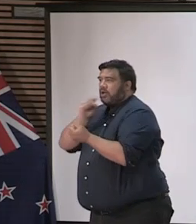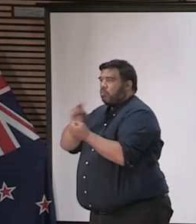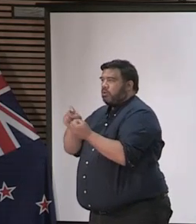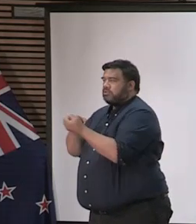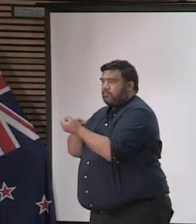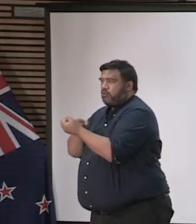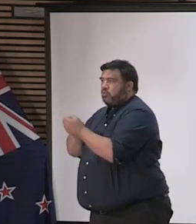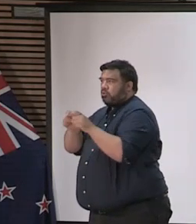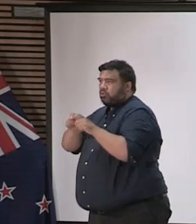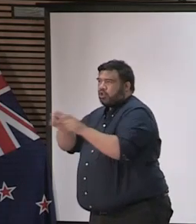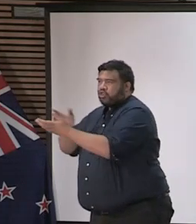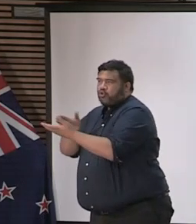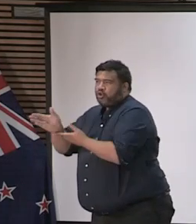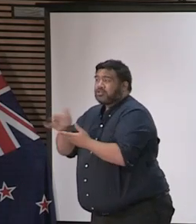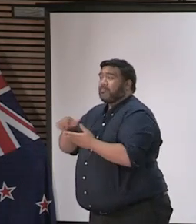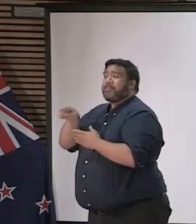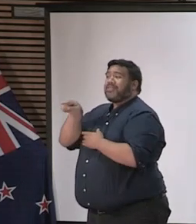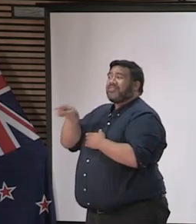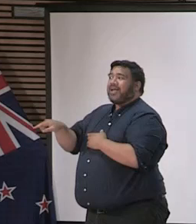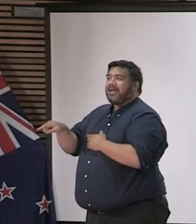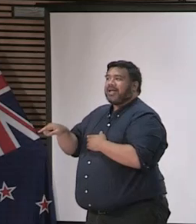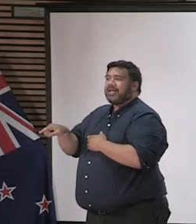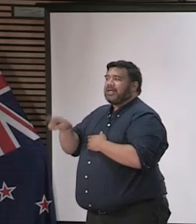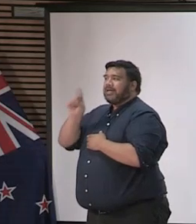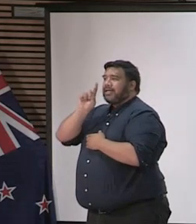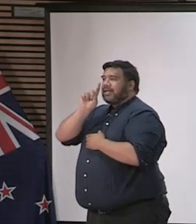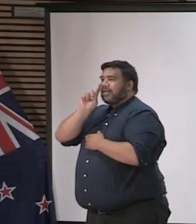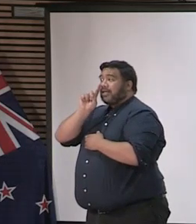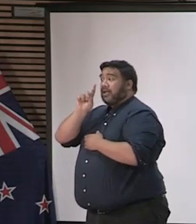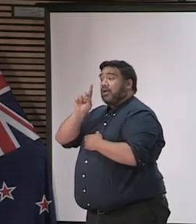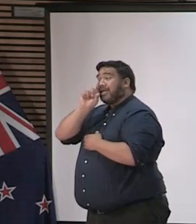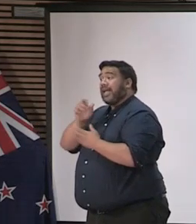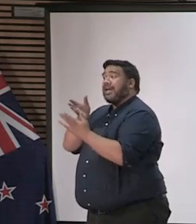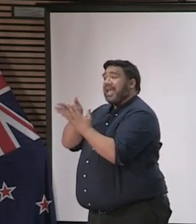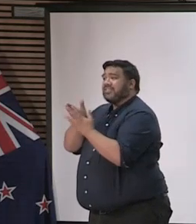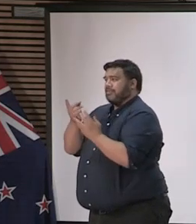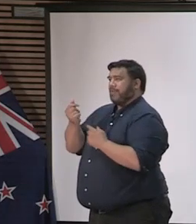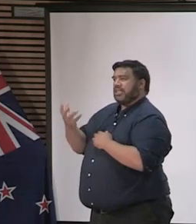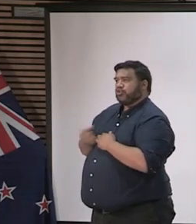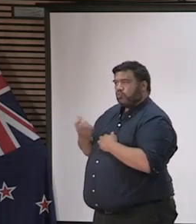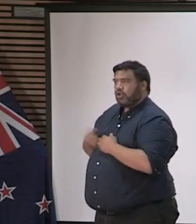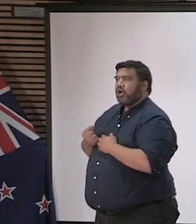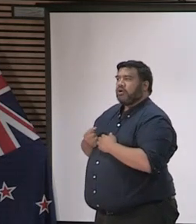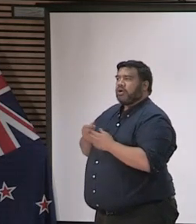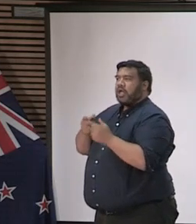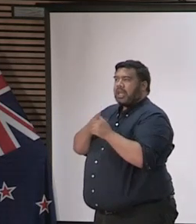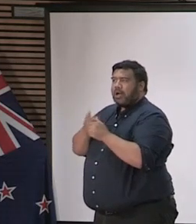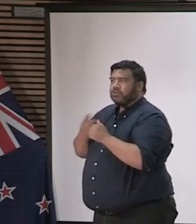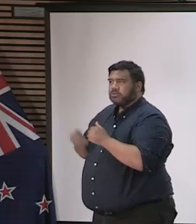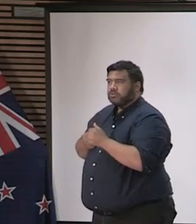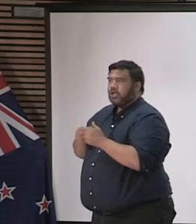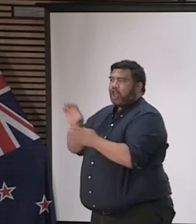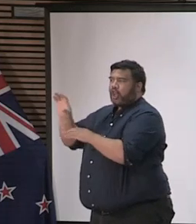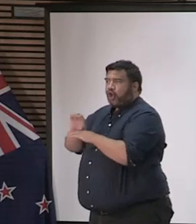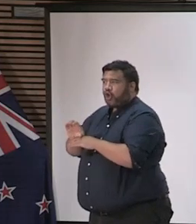of inactivity. So they'll continue to be able to access their student support, their student allowances, their student loans and so on, even if they're not